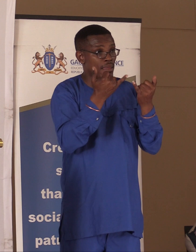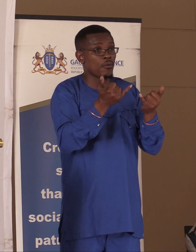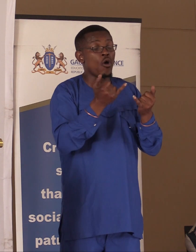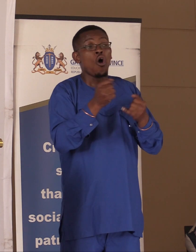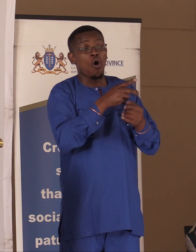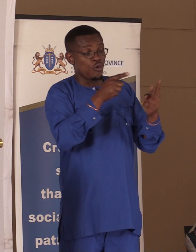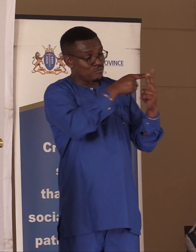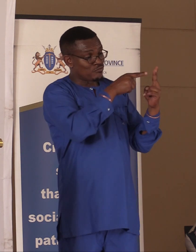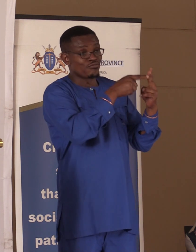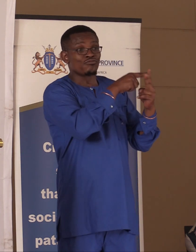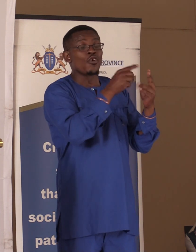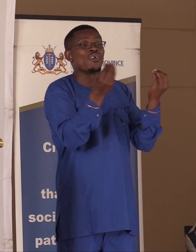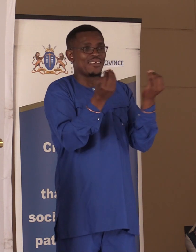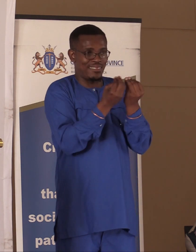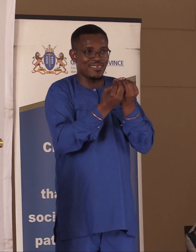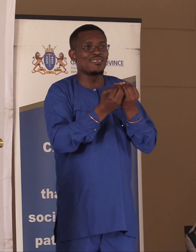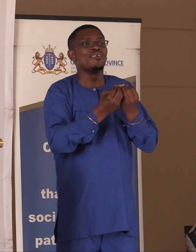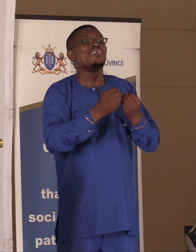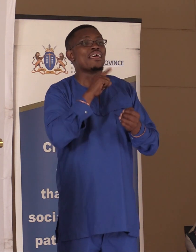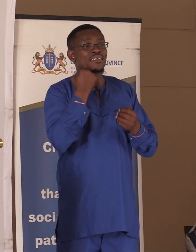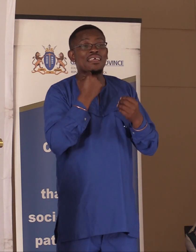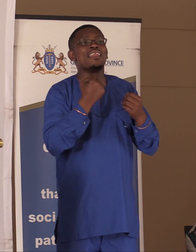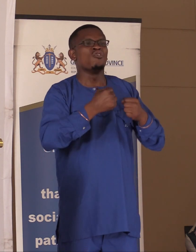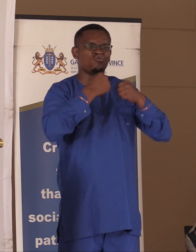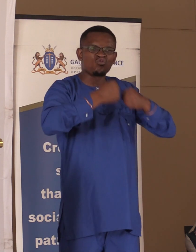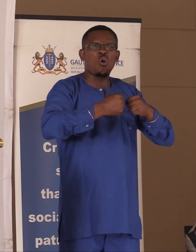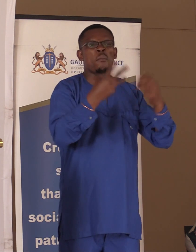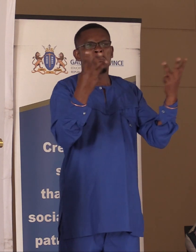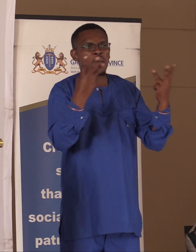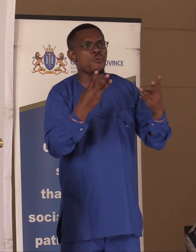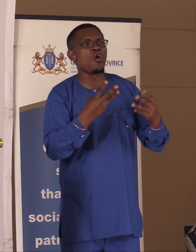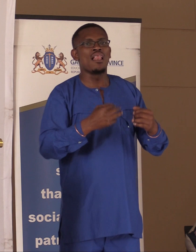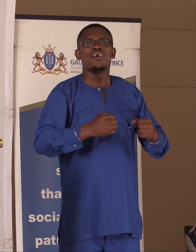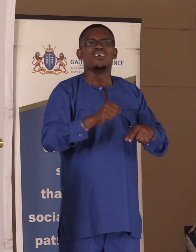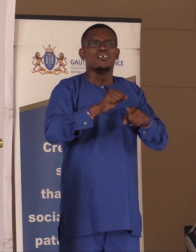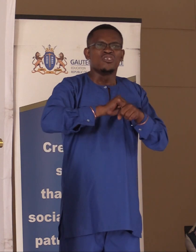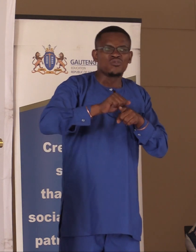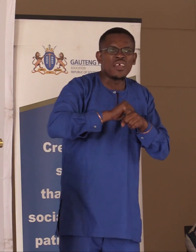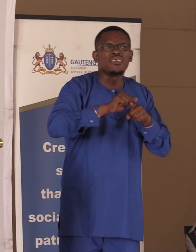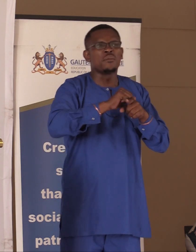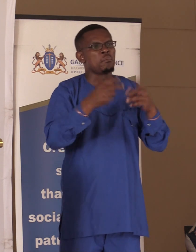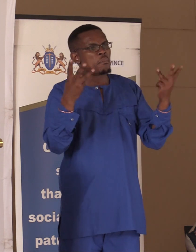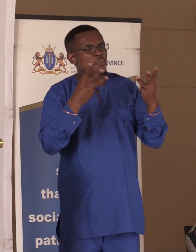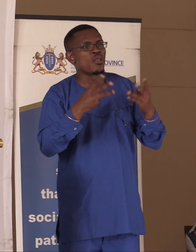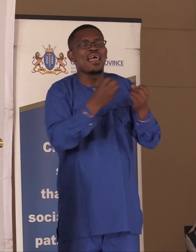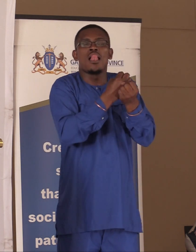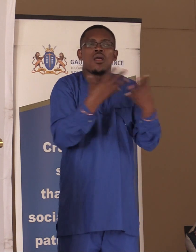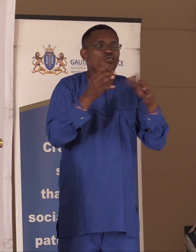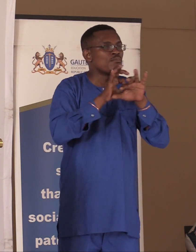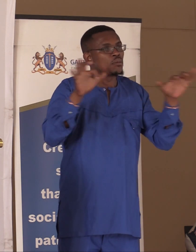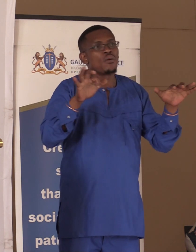those are the two things that kill people. Strong people, fit people, people with money. Some people have died on Mount